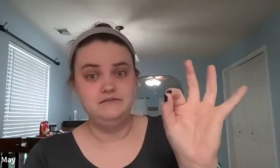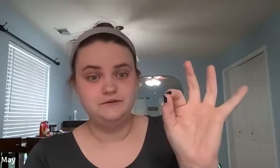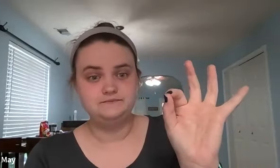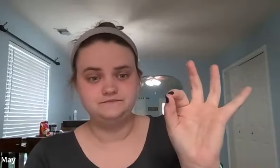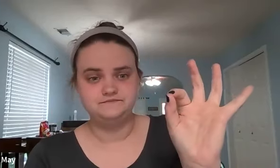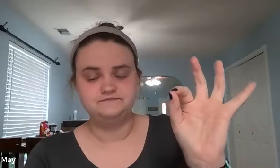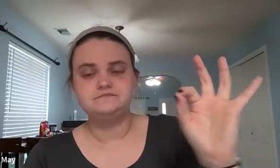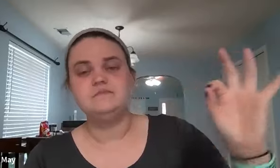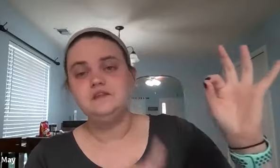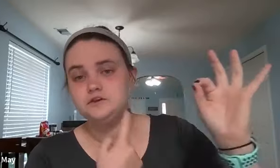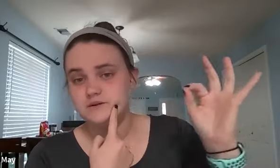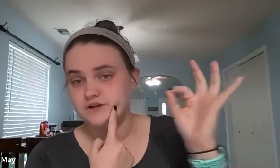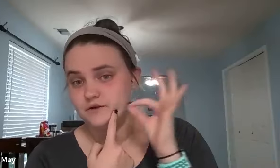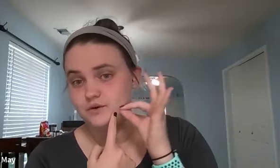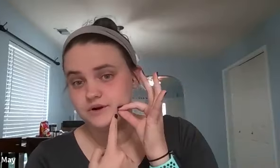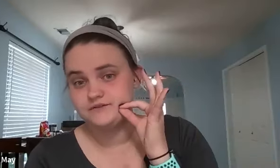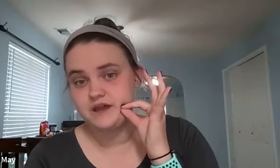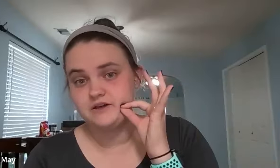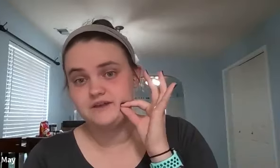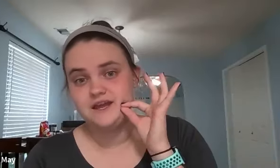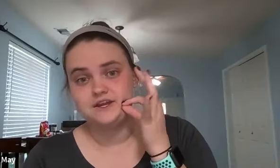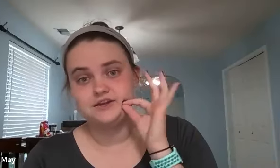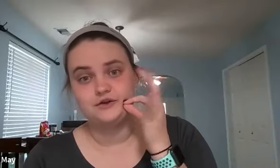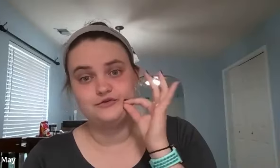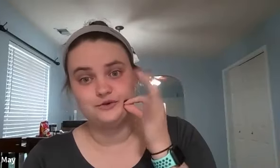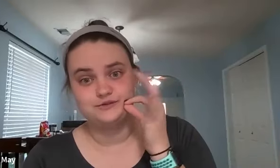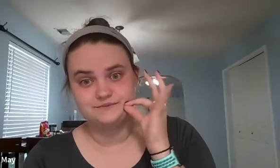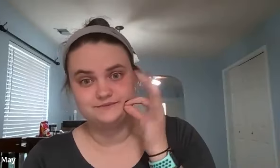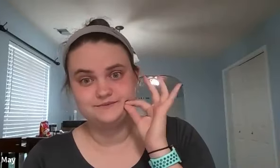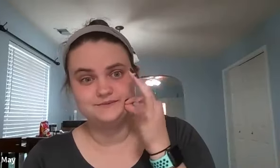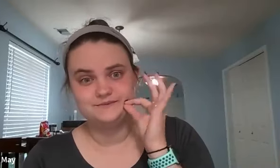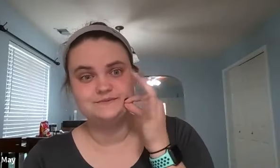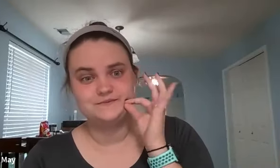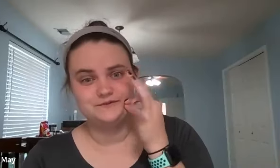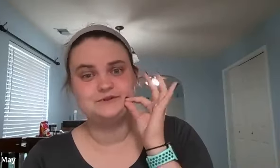F. You're going to put it at the corner of your mouth. And you're going to go fruit. Fruit.